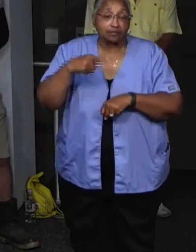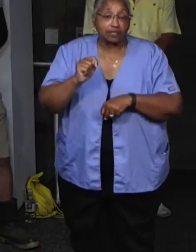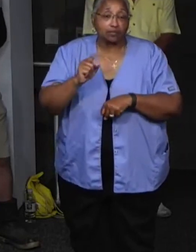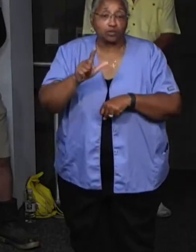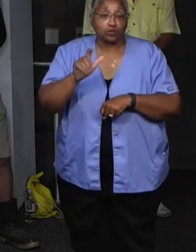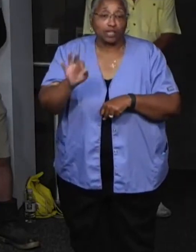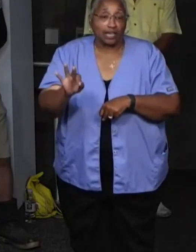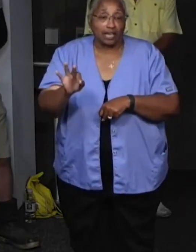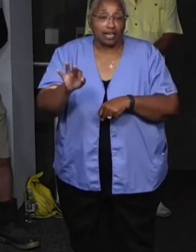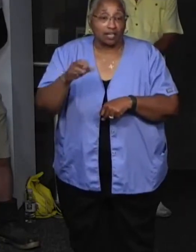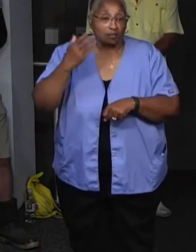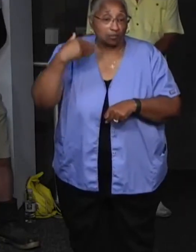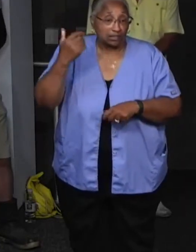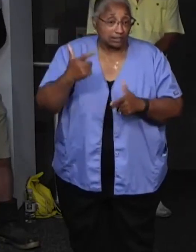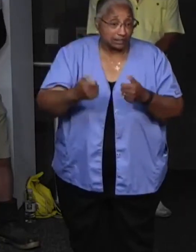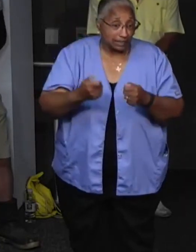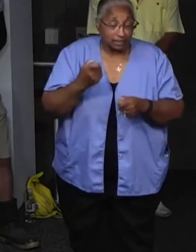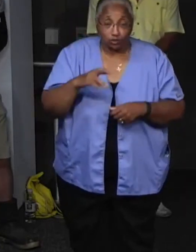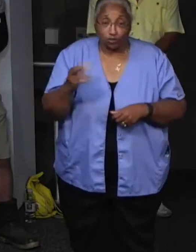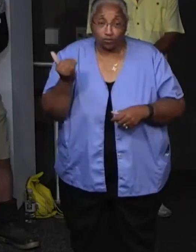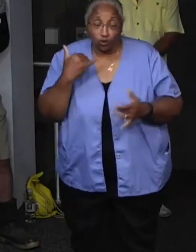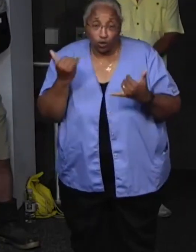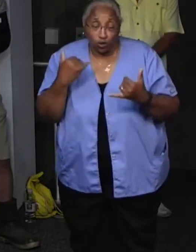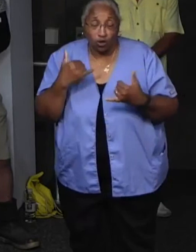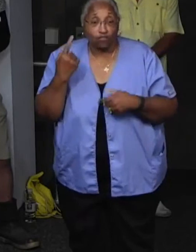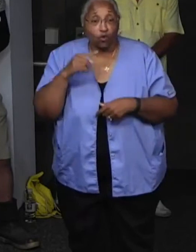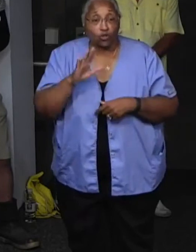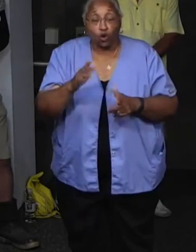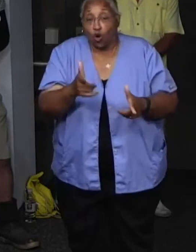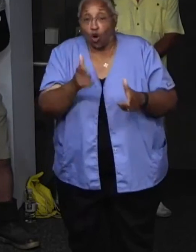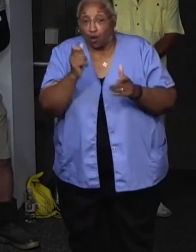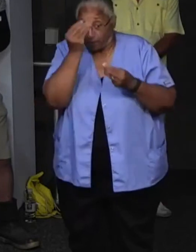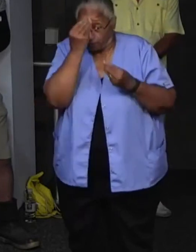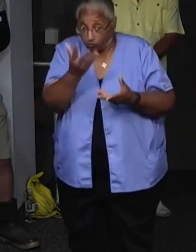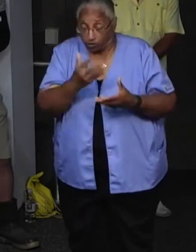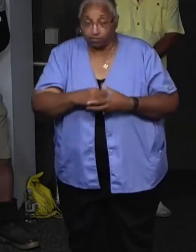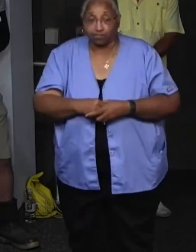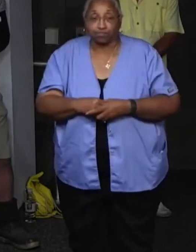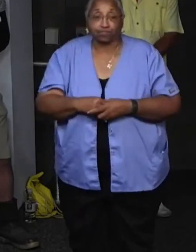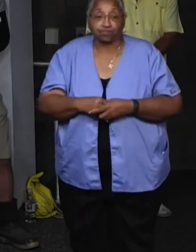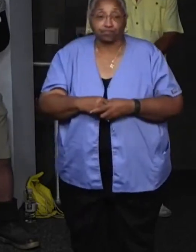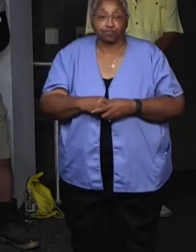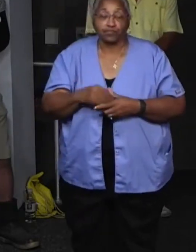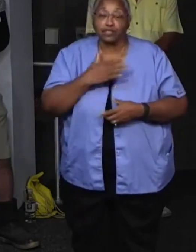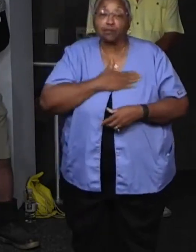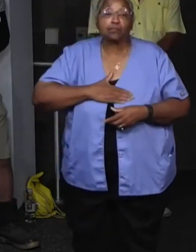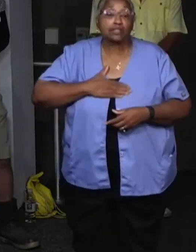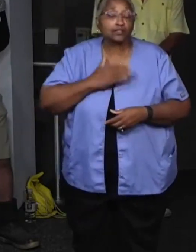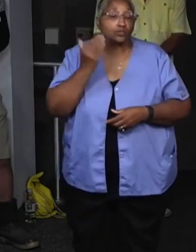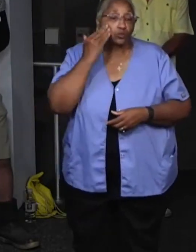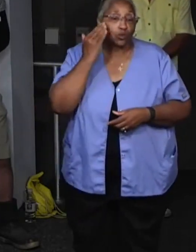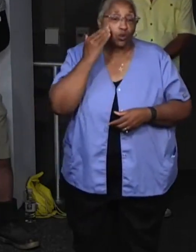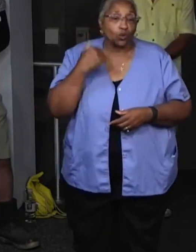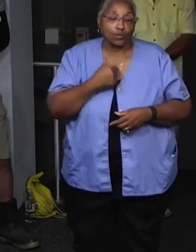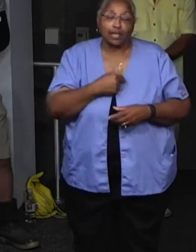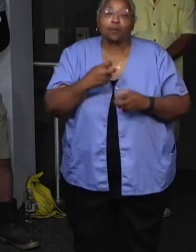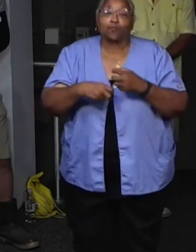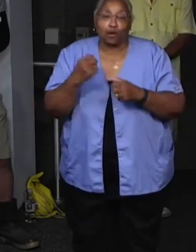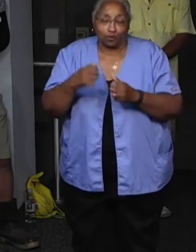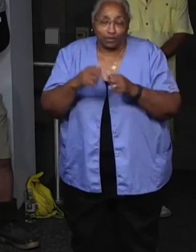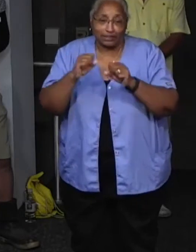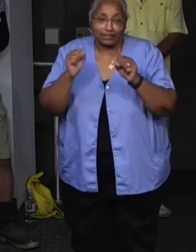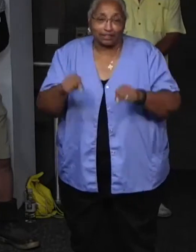via text or call or whatever your preferences are for your automatic notification system. So please be aware that we had a glitch in the system. If